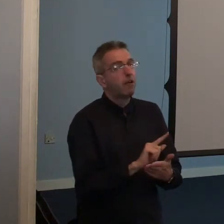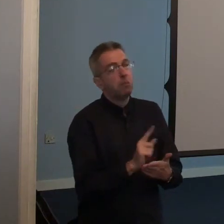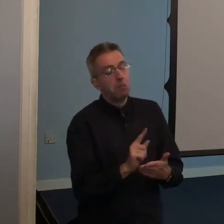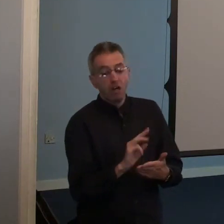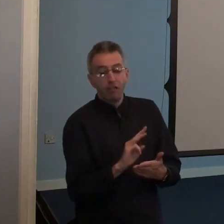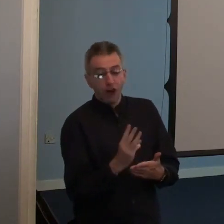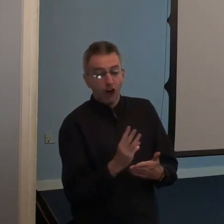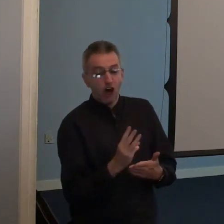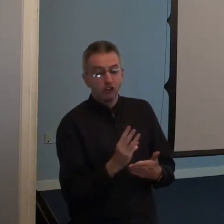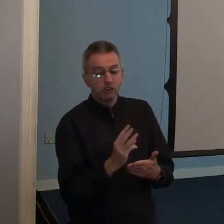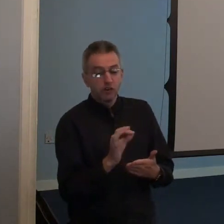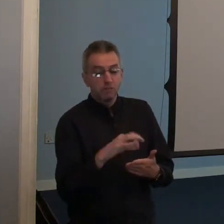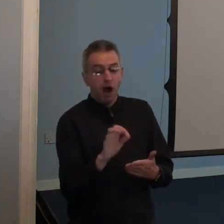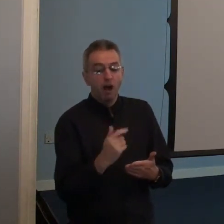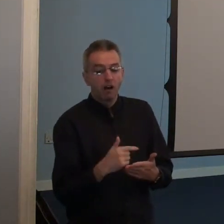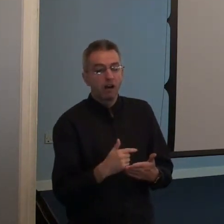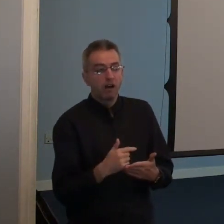deafness be selected for removal? They may have said unsure.